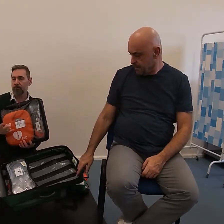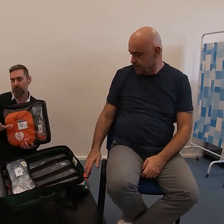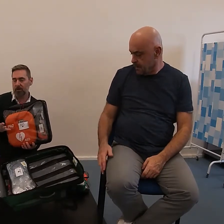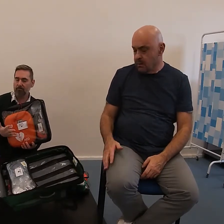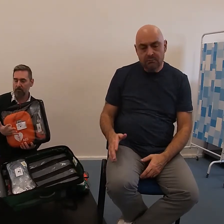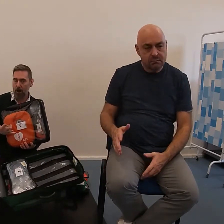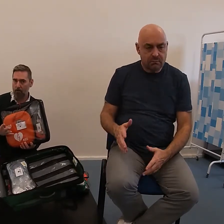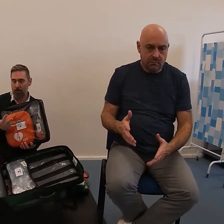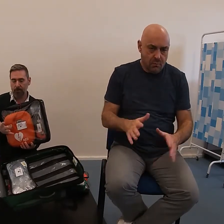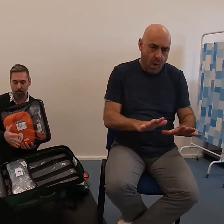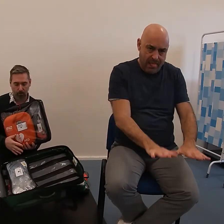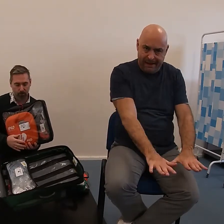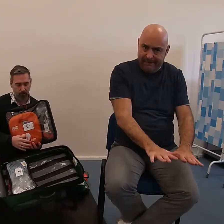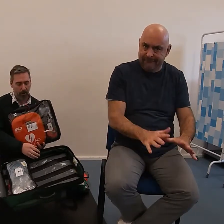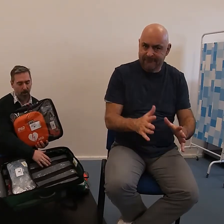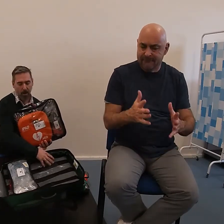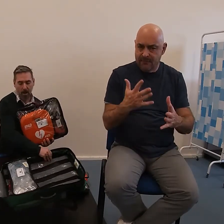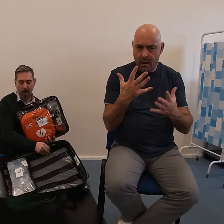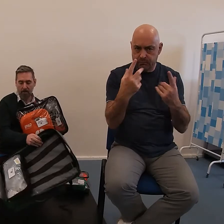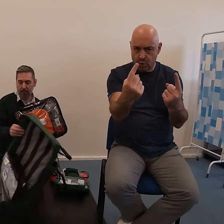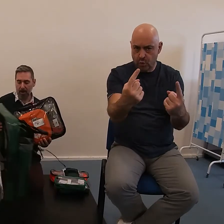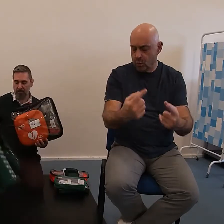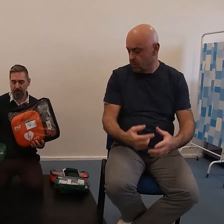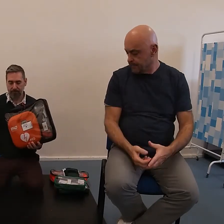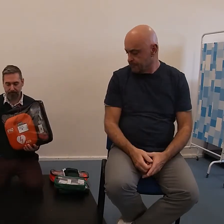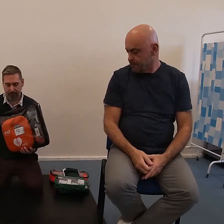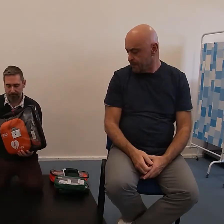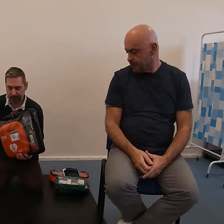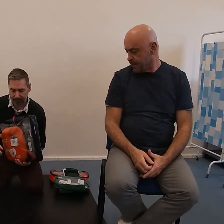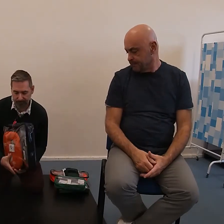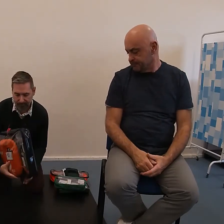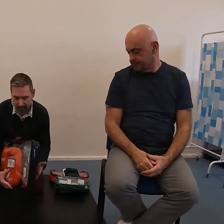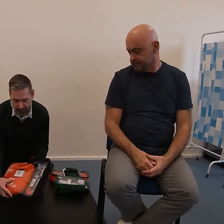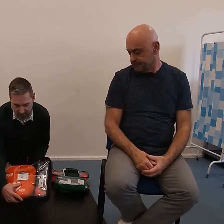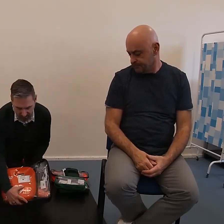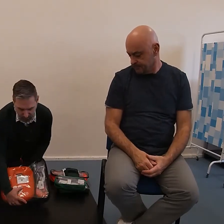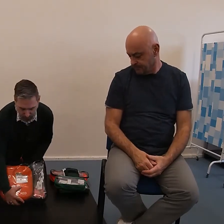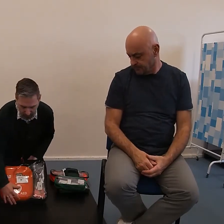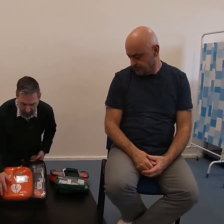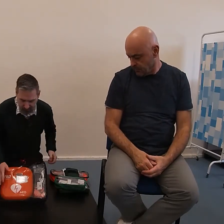wish, or no if you don't want to. But